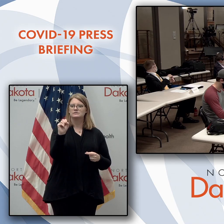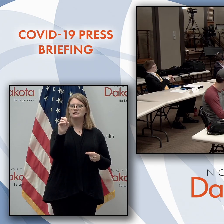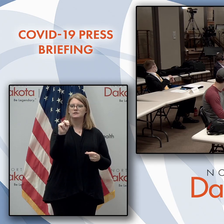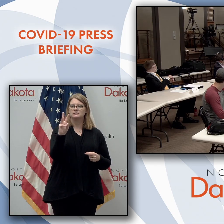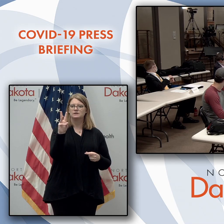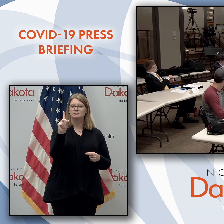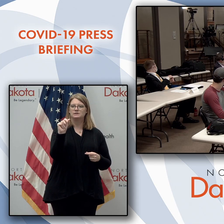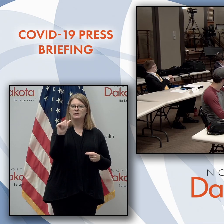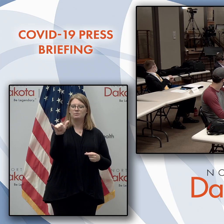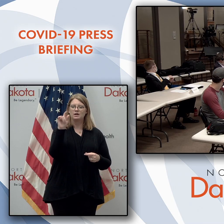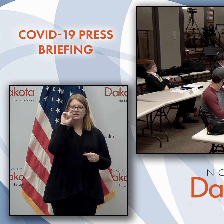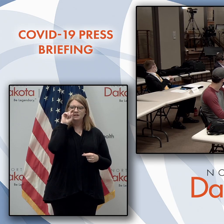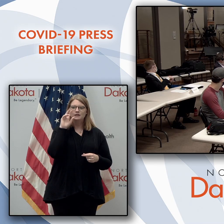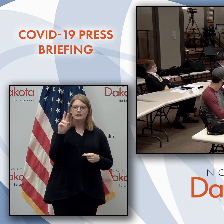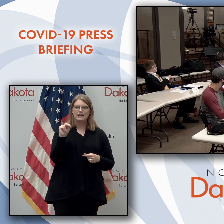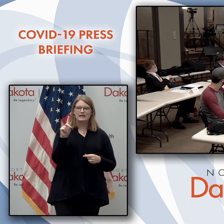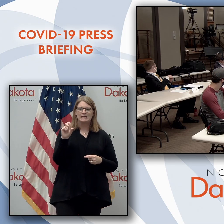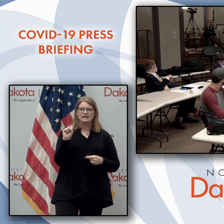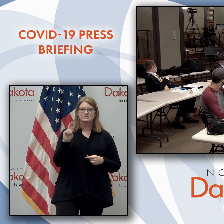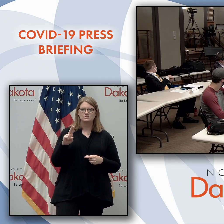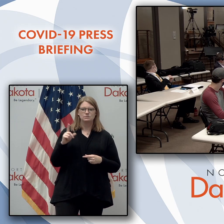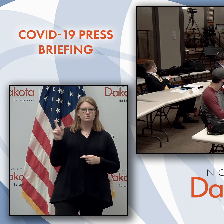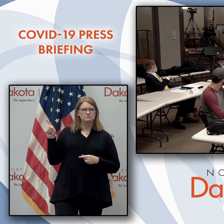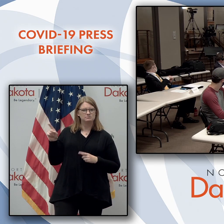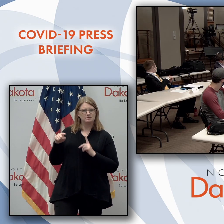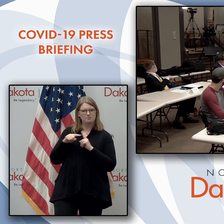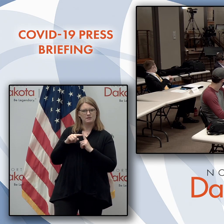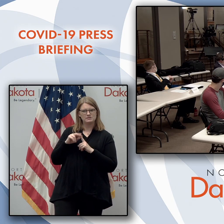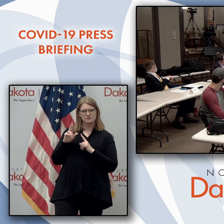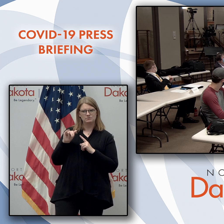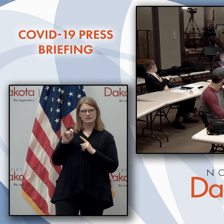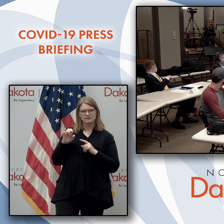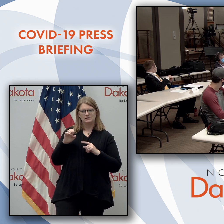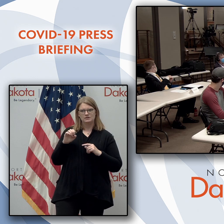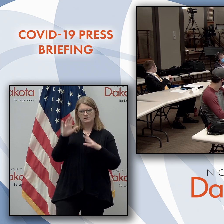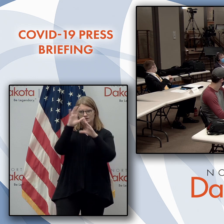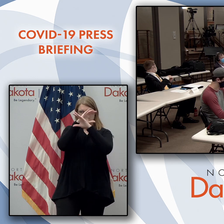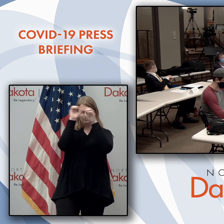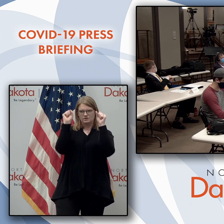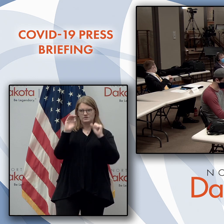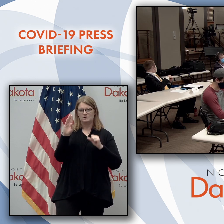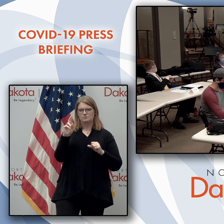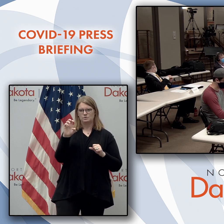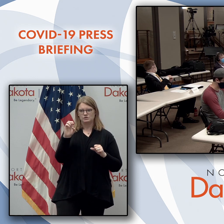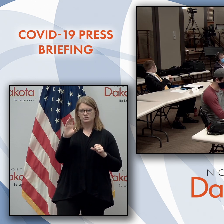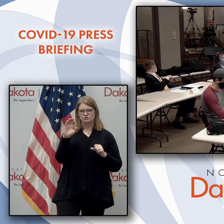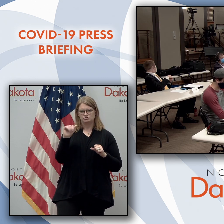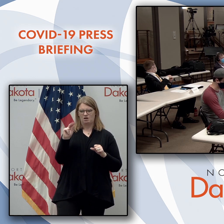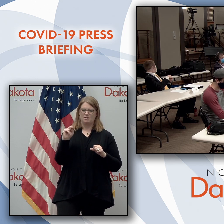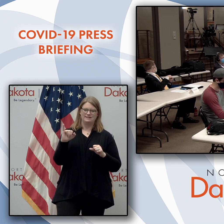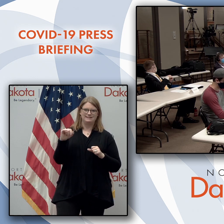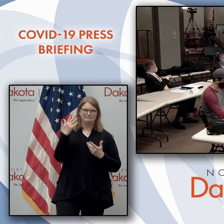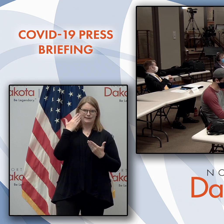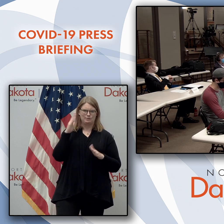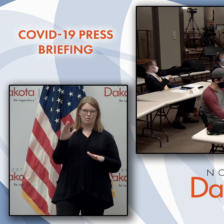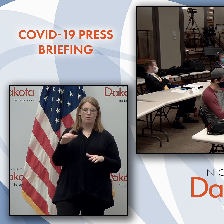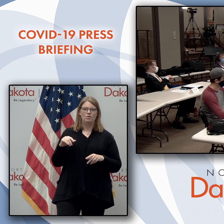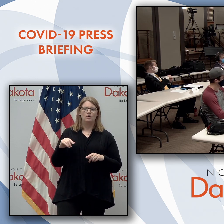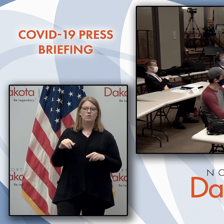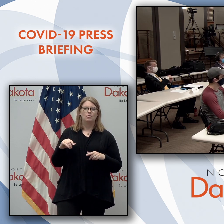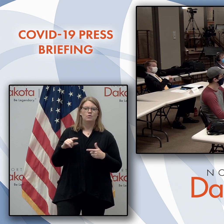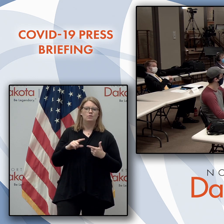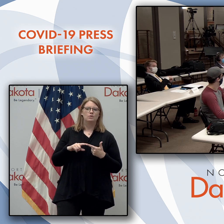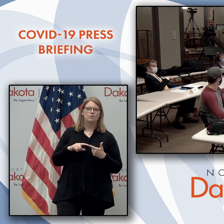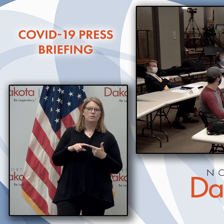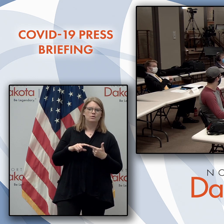WDAY. Question about NDSU. What is the positivity rate there? President Bershani didn't know that yesterday. And then the follow-up to that is